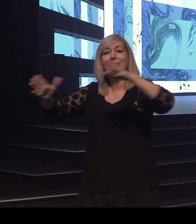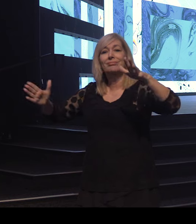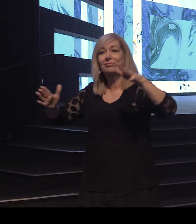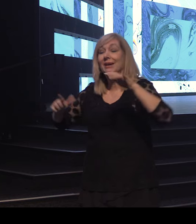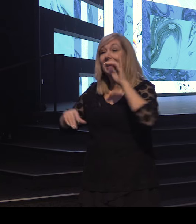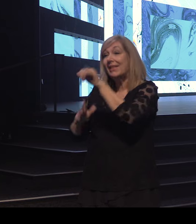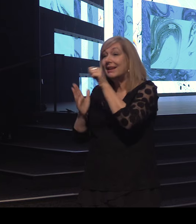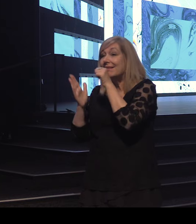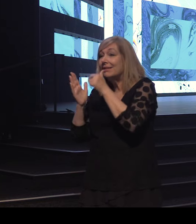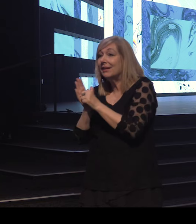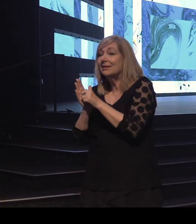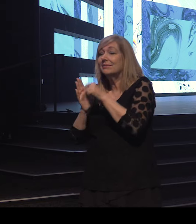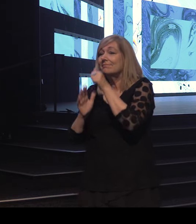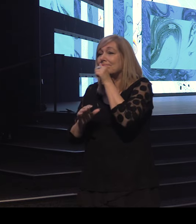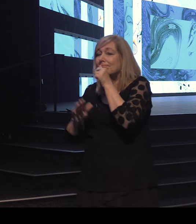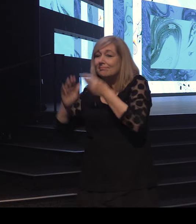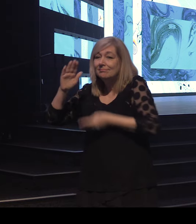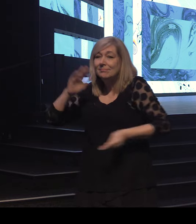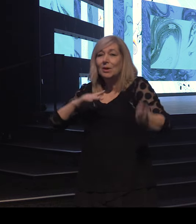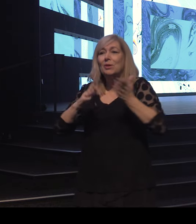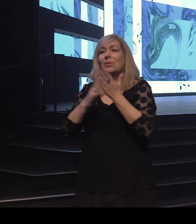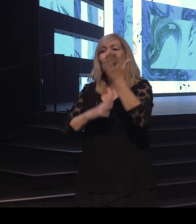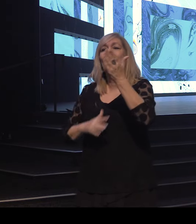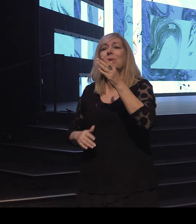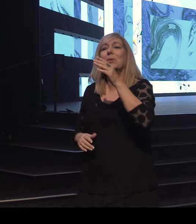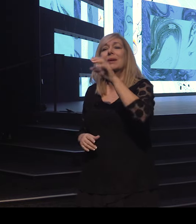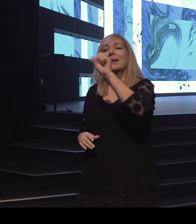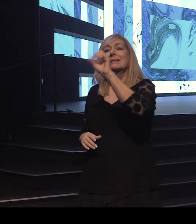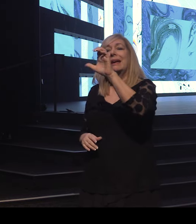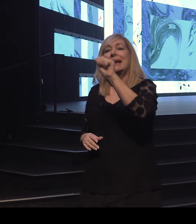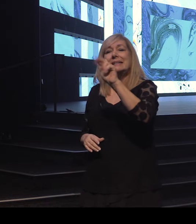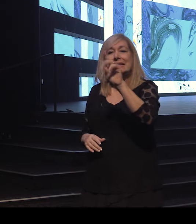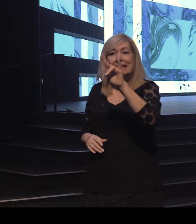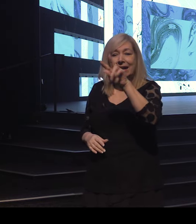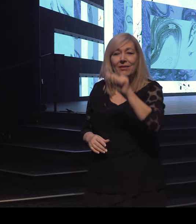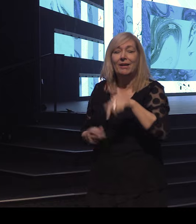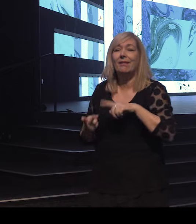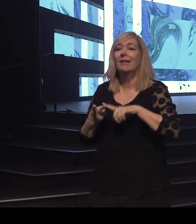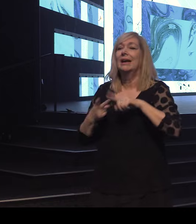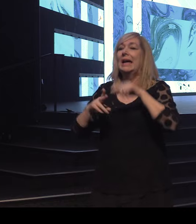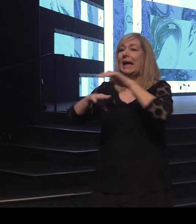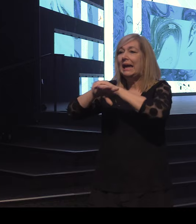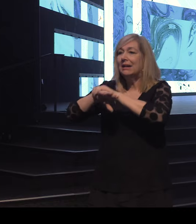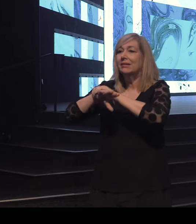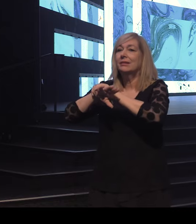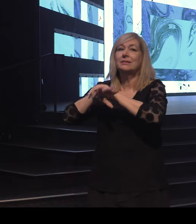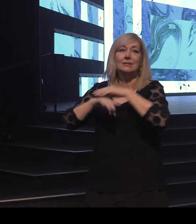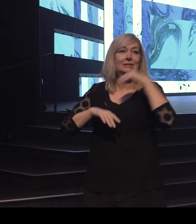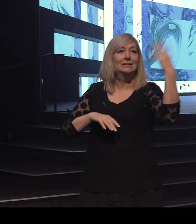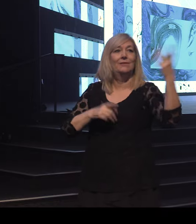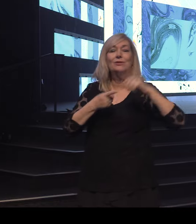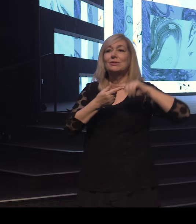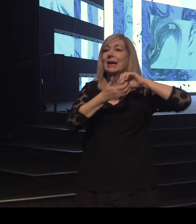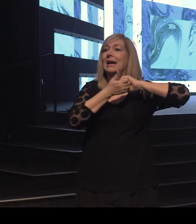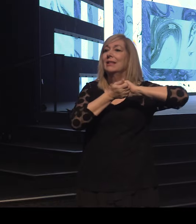out of Germany through Scandinavia and finally to England, where it ended up in the hands of the Allied